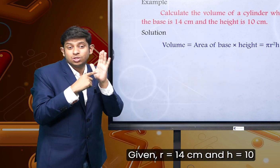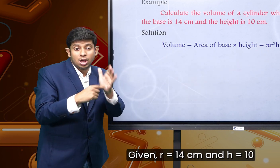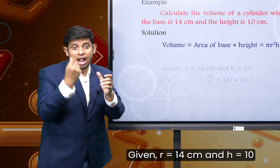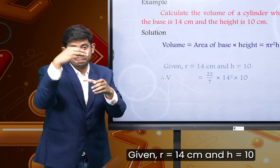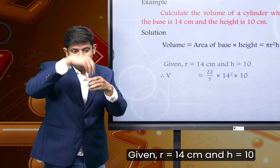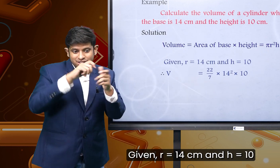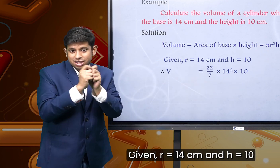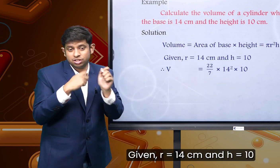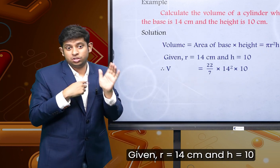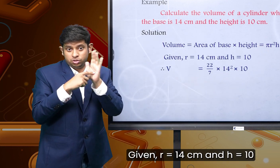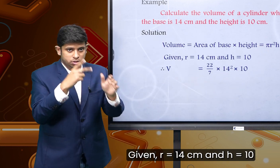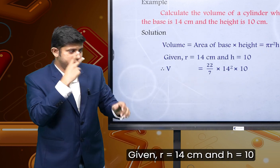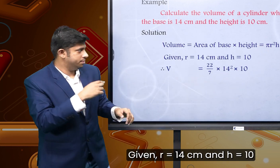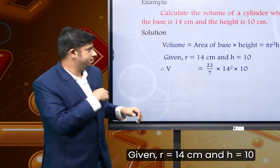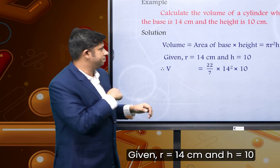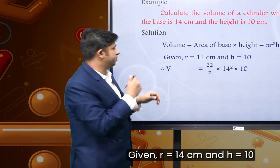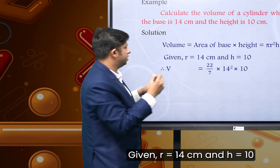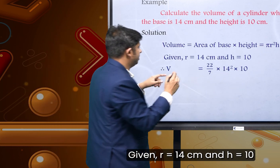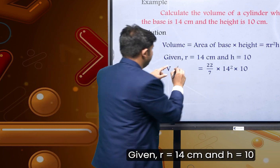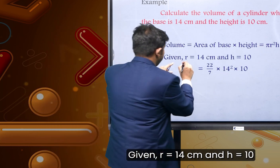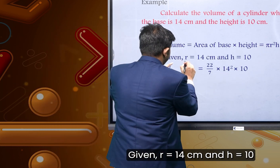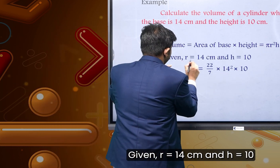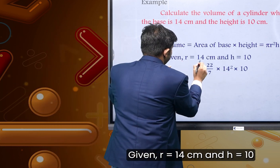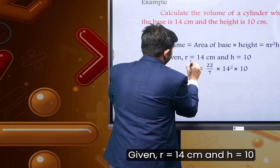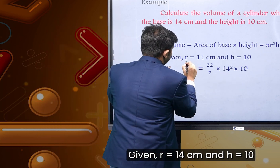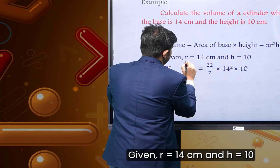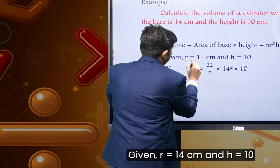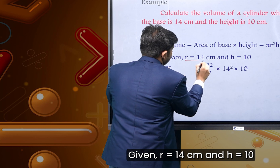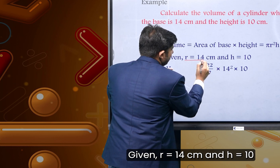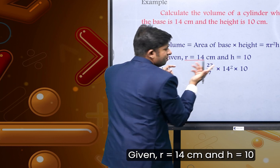Given r is equal to 14 cm and h is equal to 10 cm.